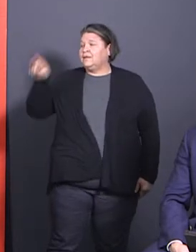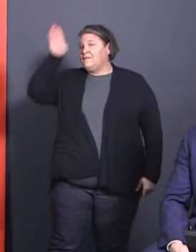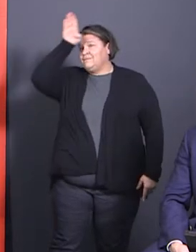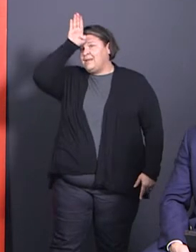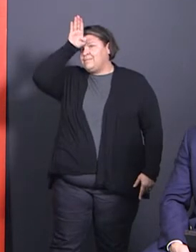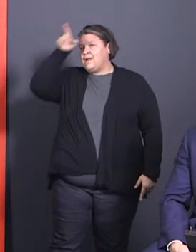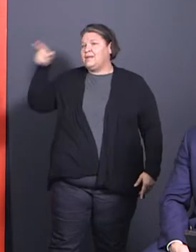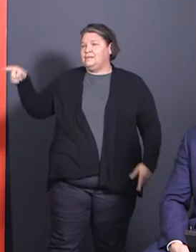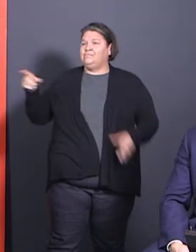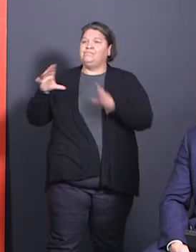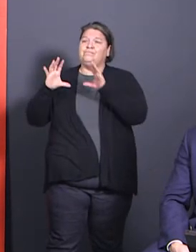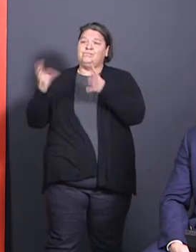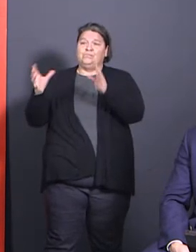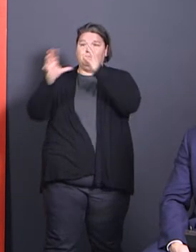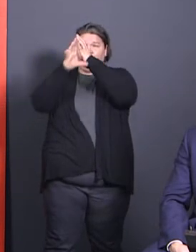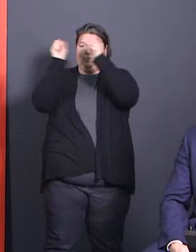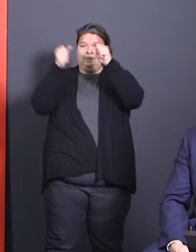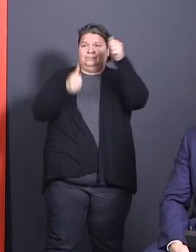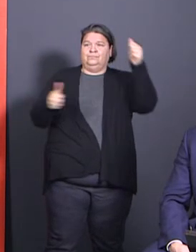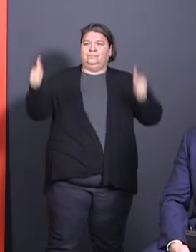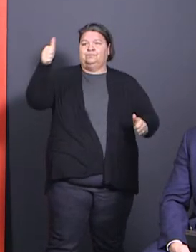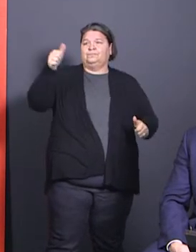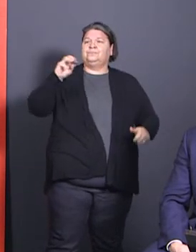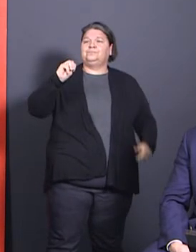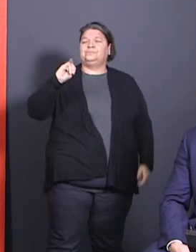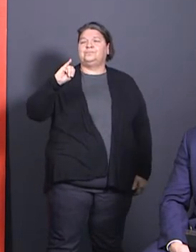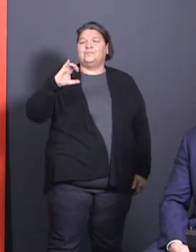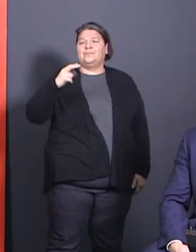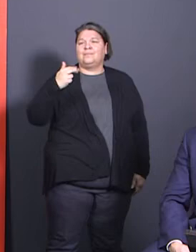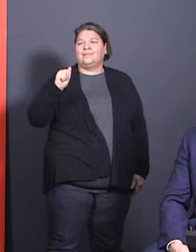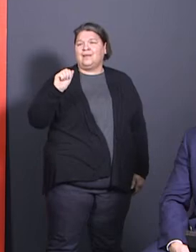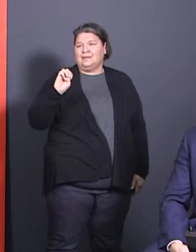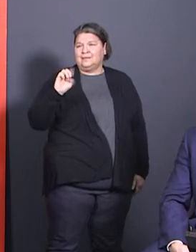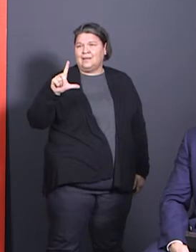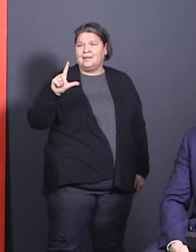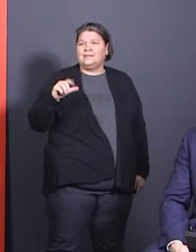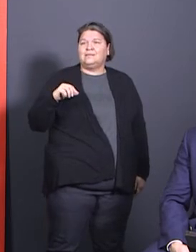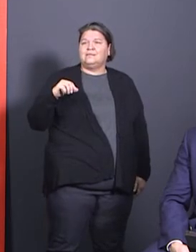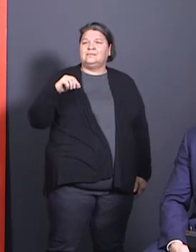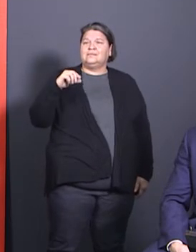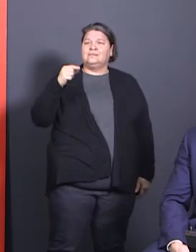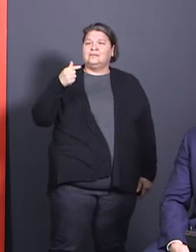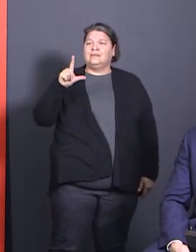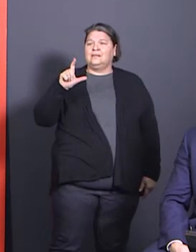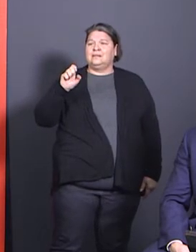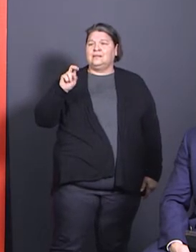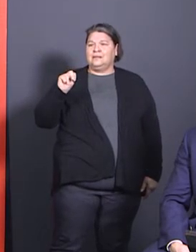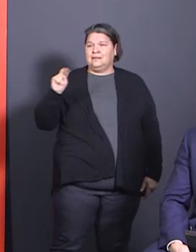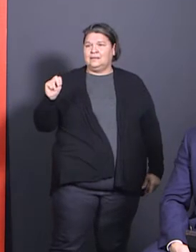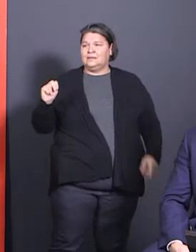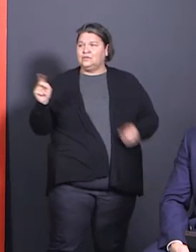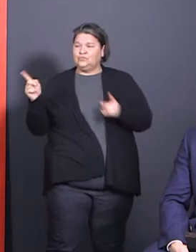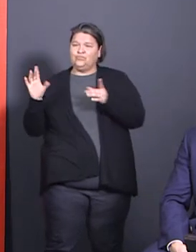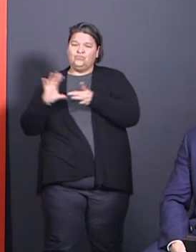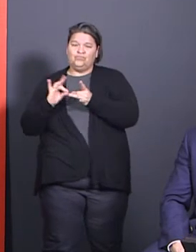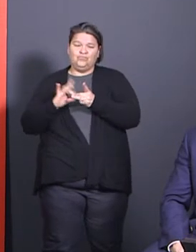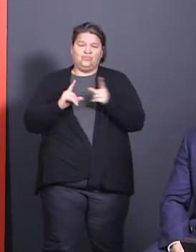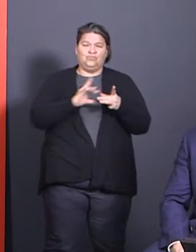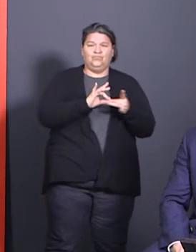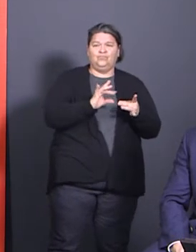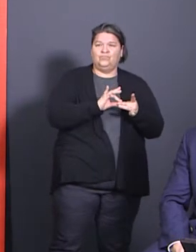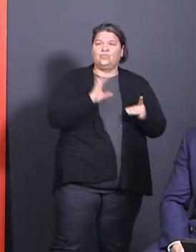President, Michael Glenn. Michael, welcome. Thank you. You're gonna hear a little bit more from them in a minute, but as we always do, I wanna give you some of the